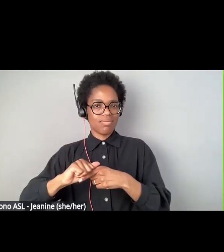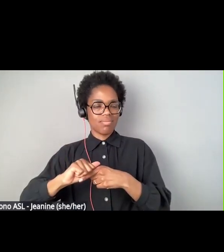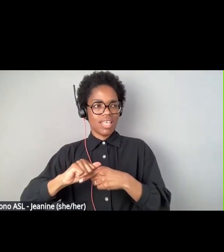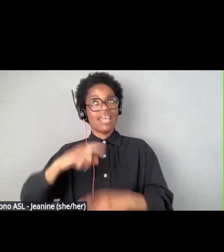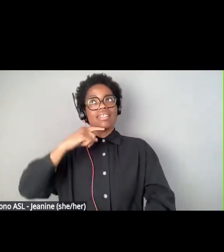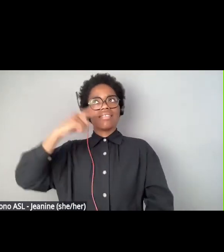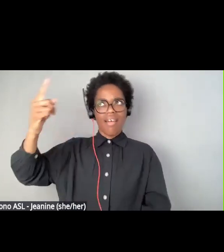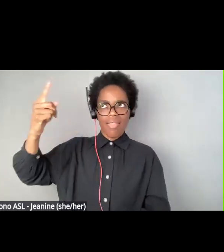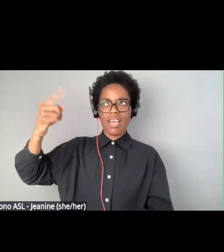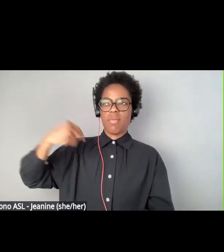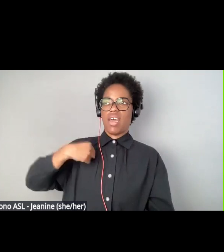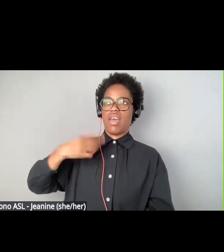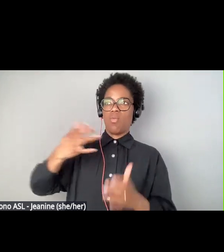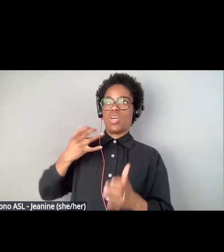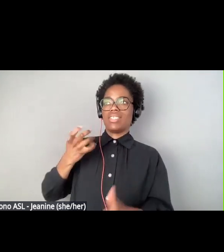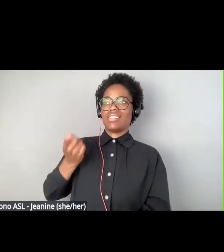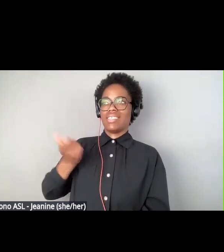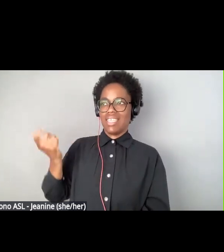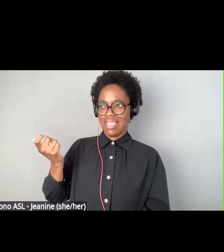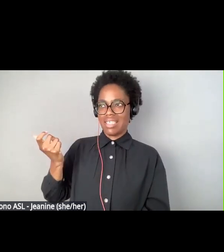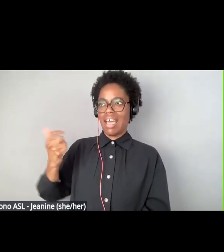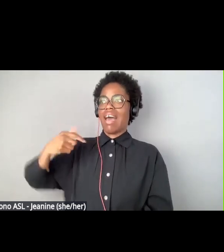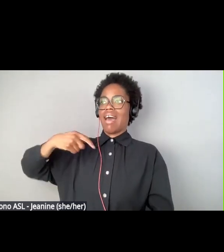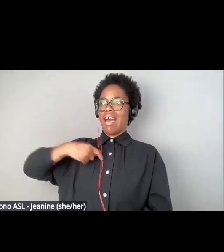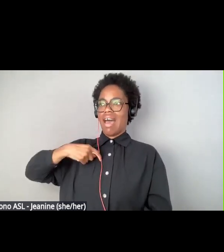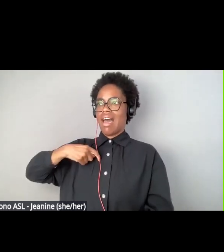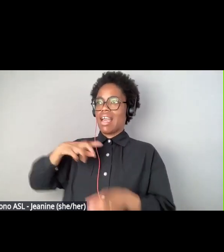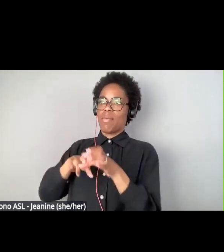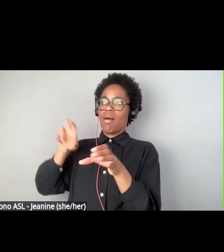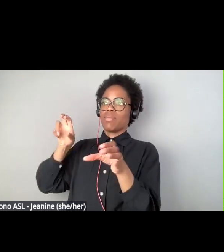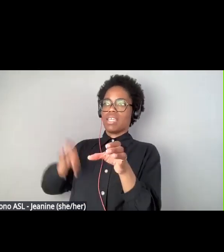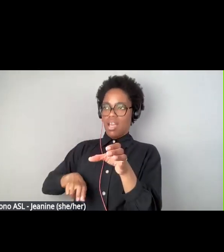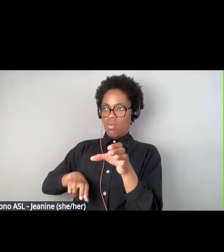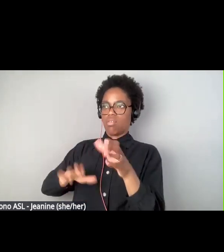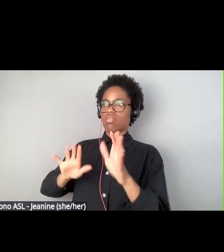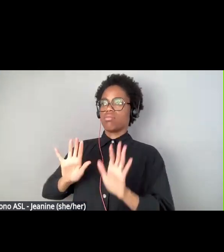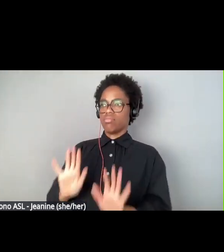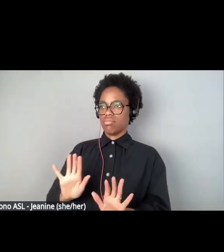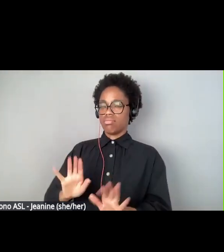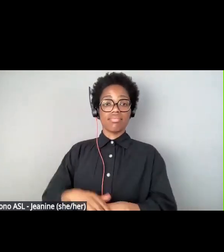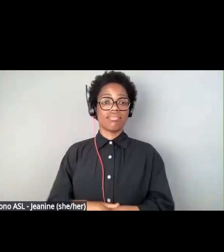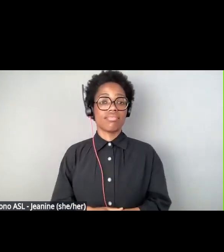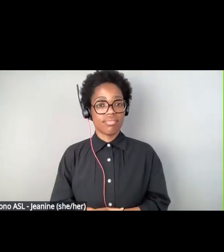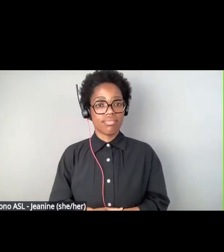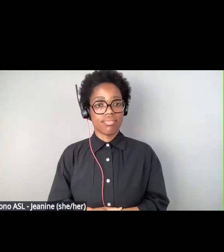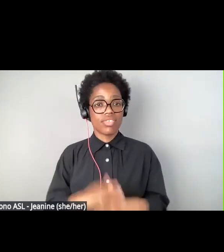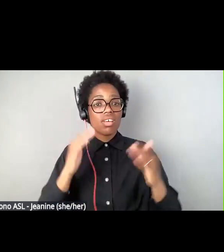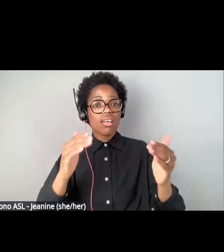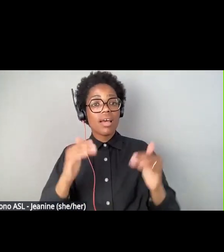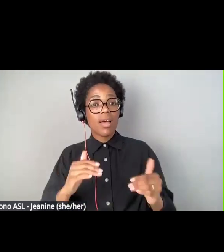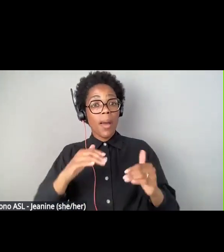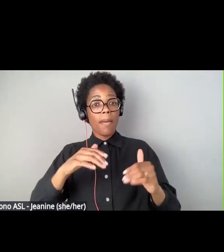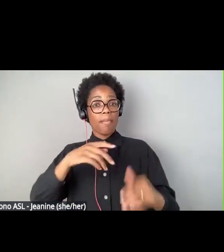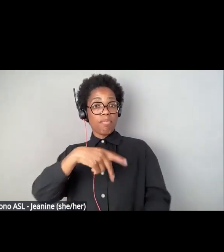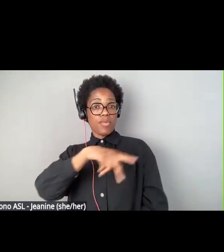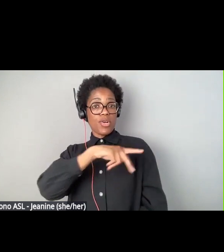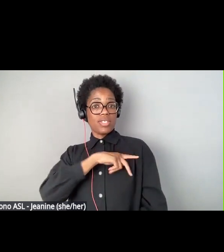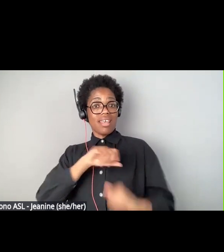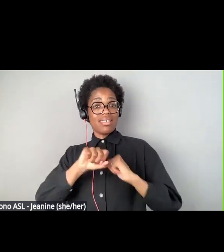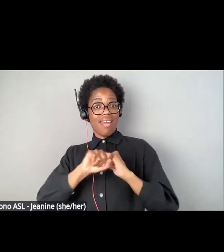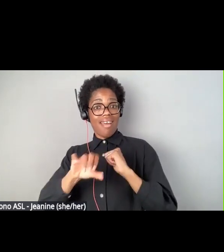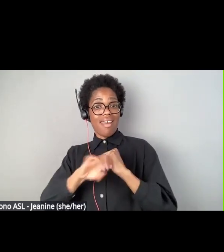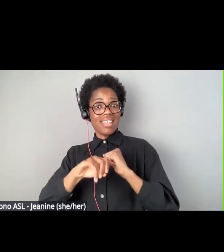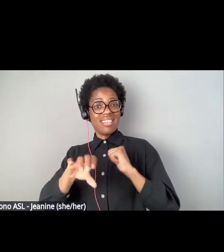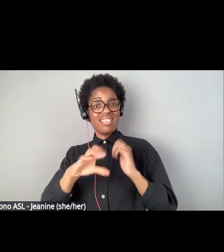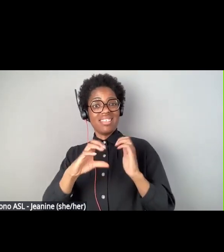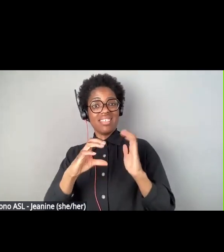it's one small piece of the puzzle. It's one small piece of the puzzle. Also personalized ads, turn off personalized ads. This